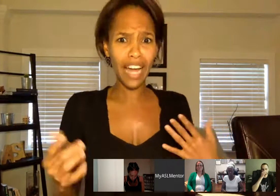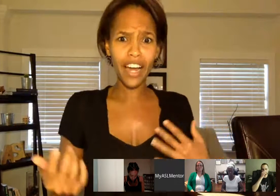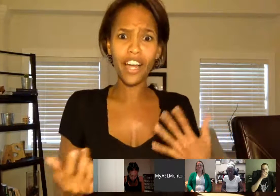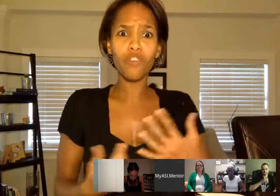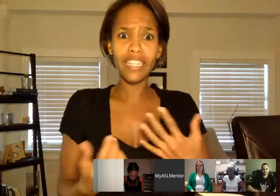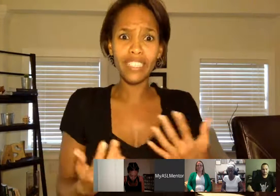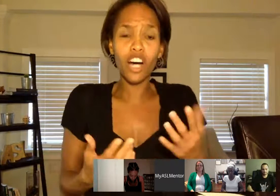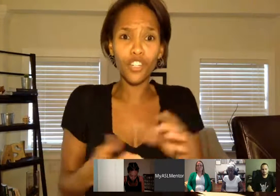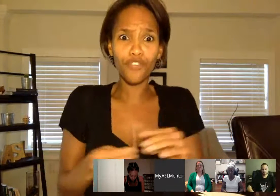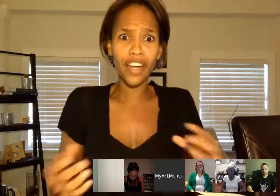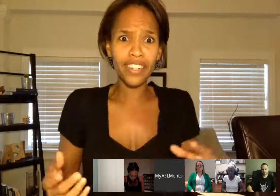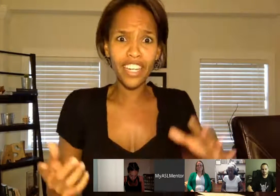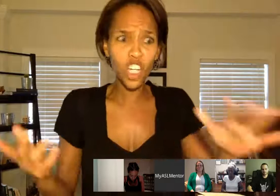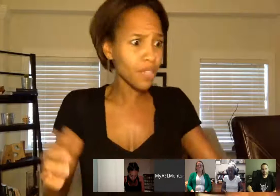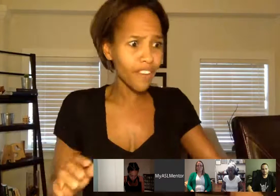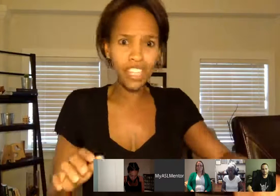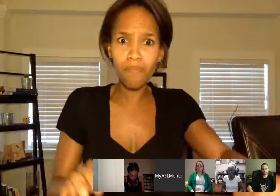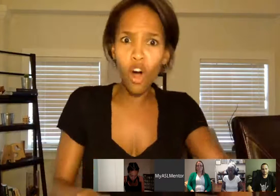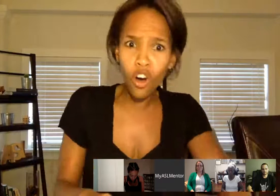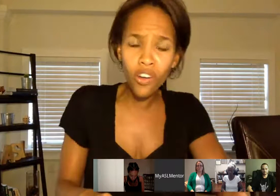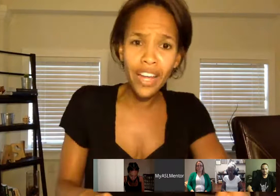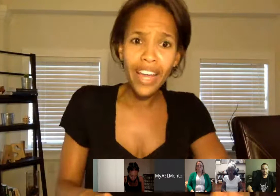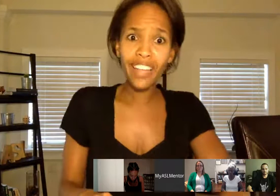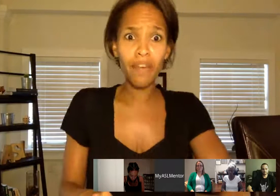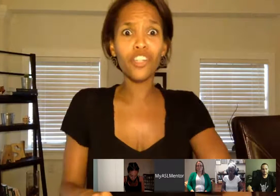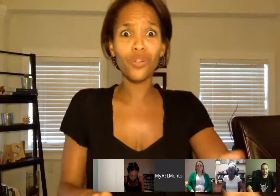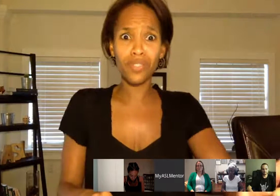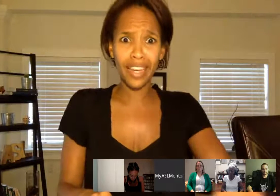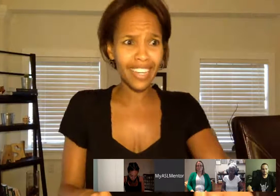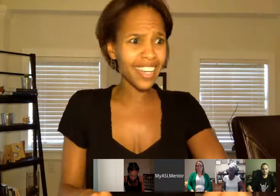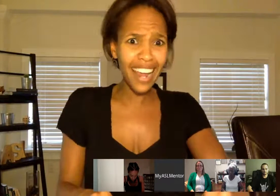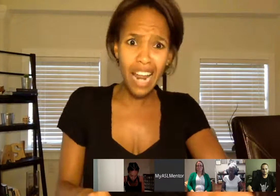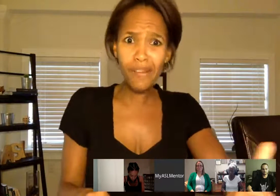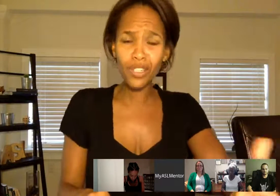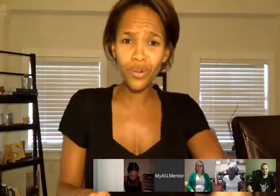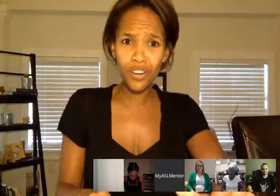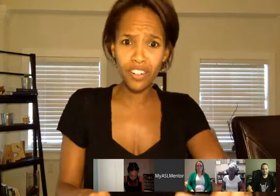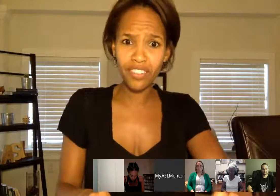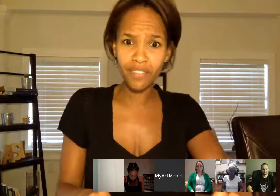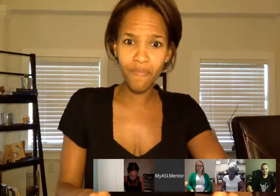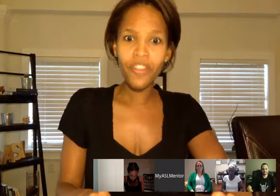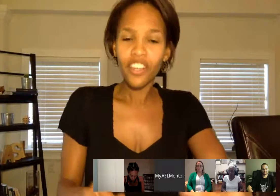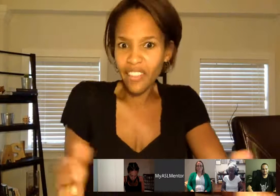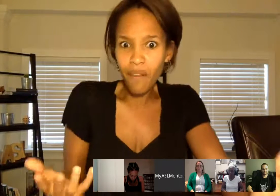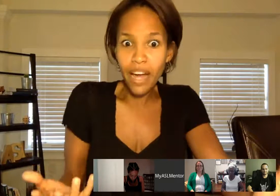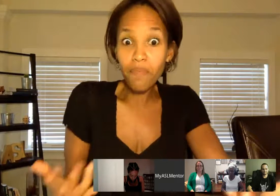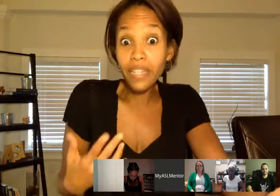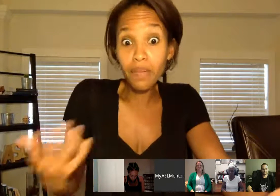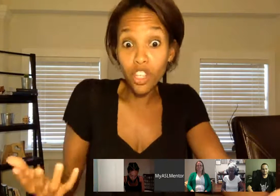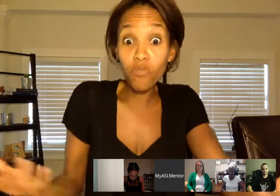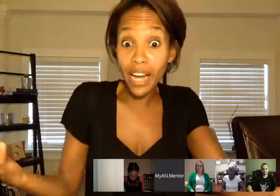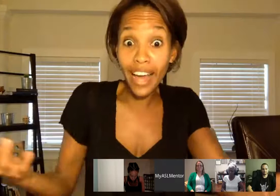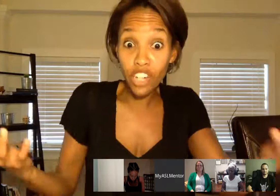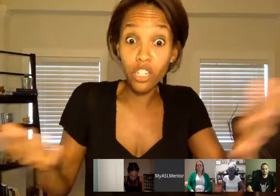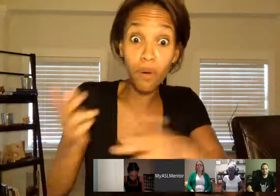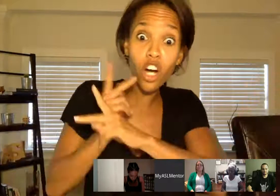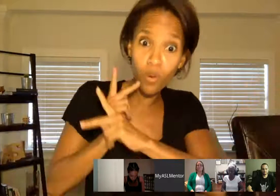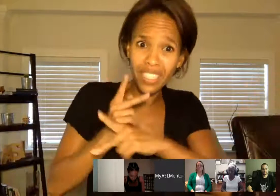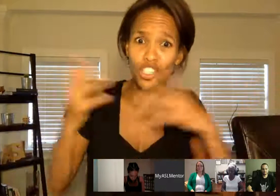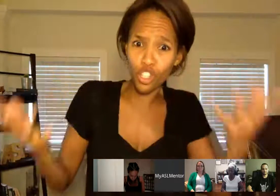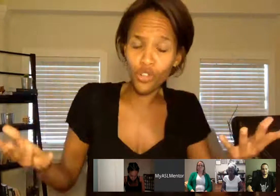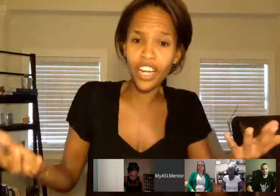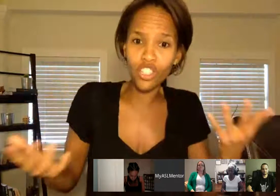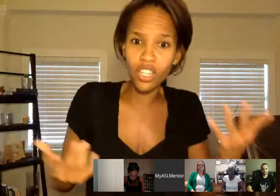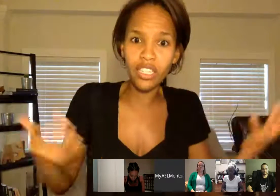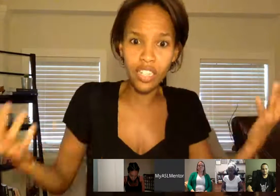You might tell your friend, like, can you believe I was at the mall? And the manager was like, get out of my store. That might be something you might actually borrow